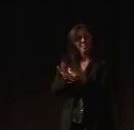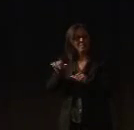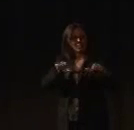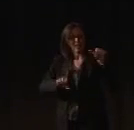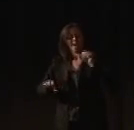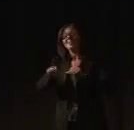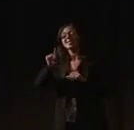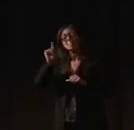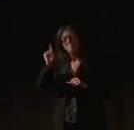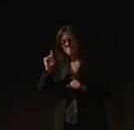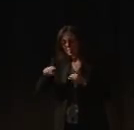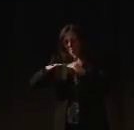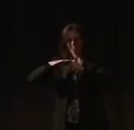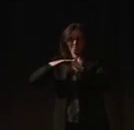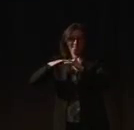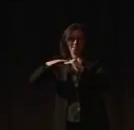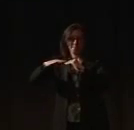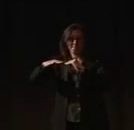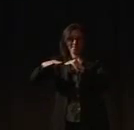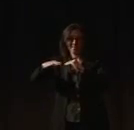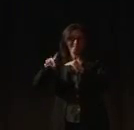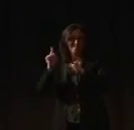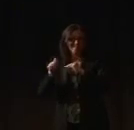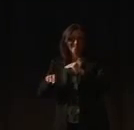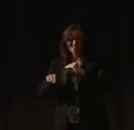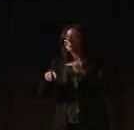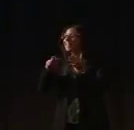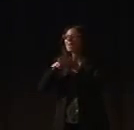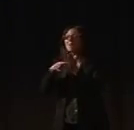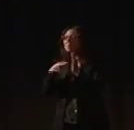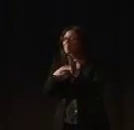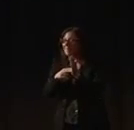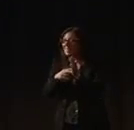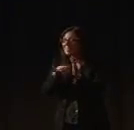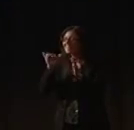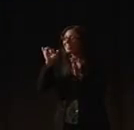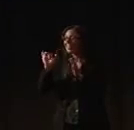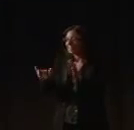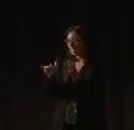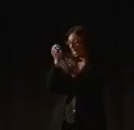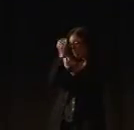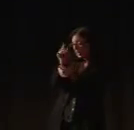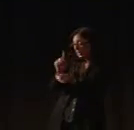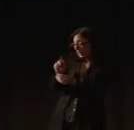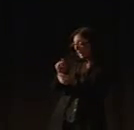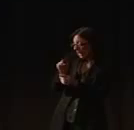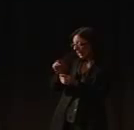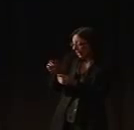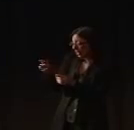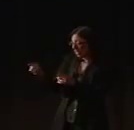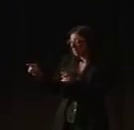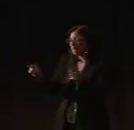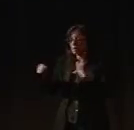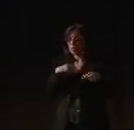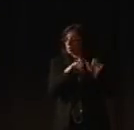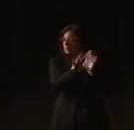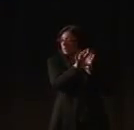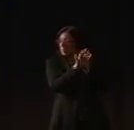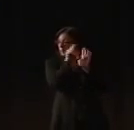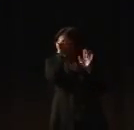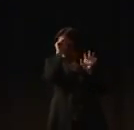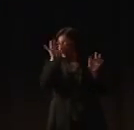the time the theories it chooses from the data should not change much when new data